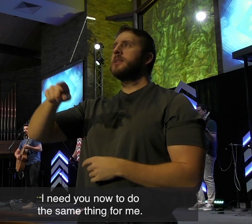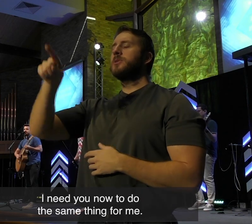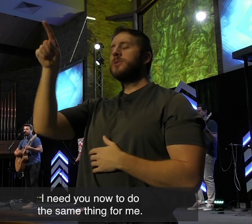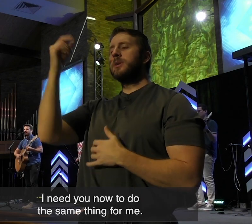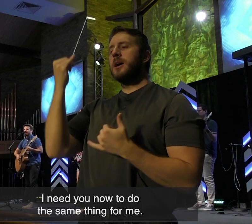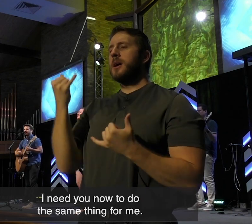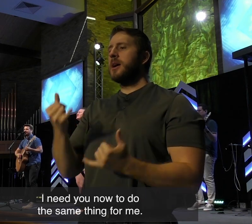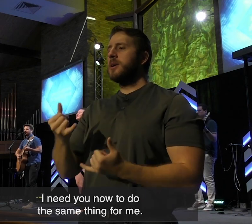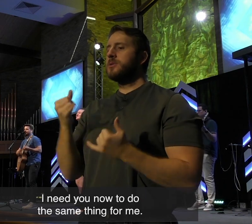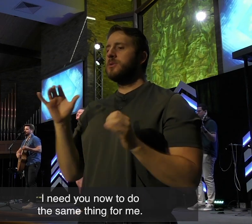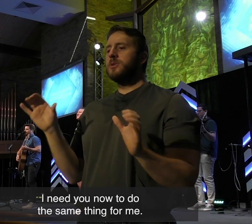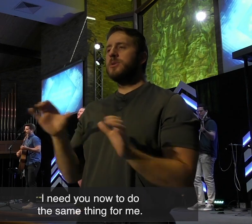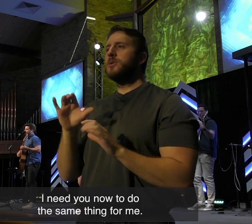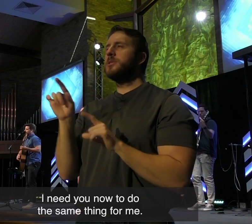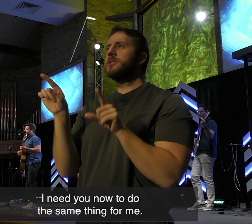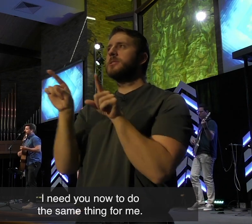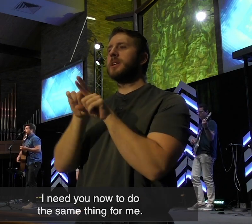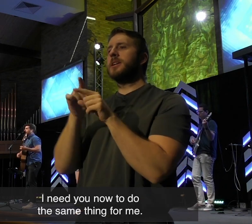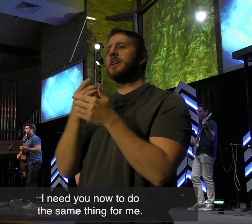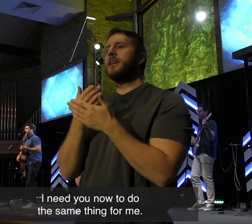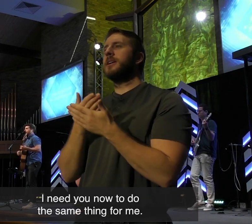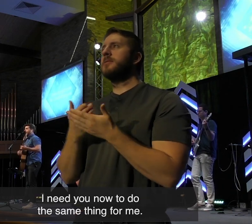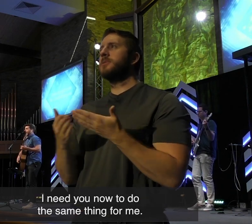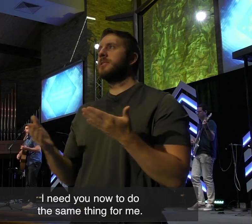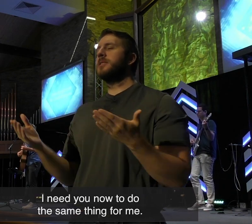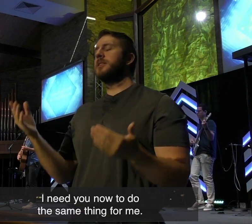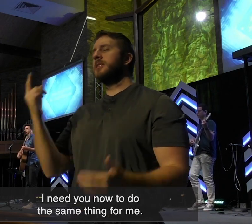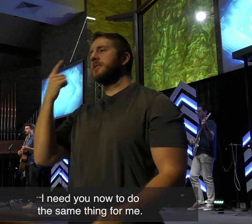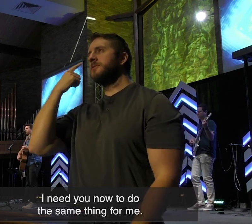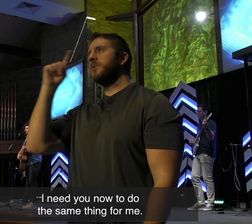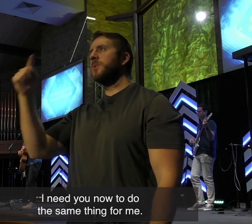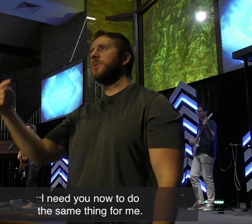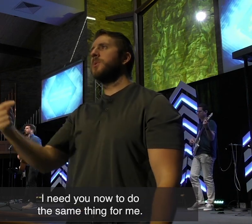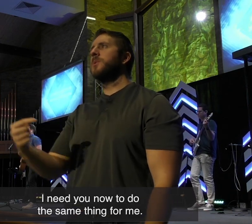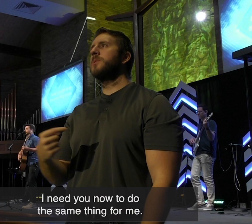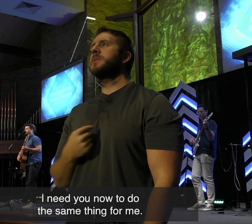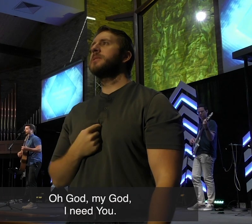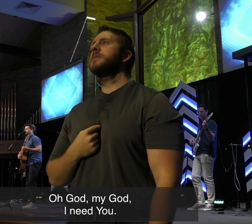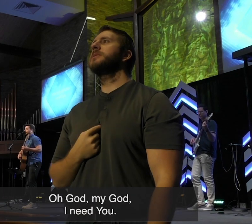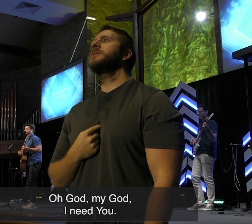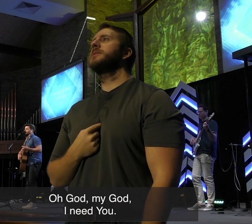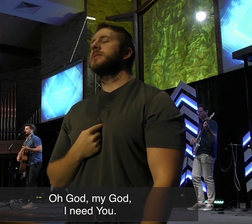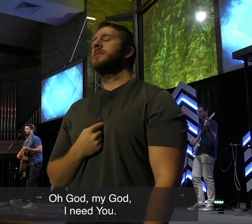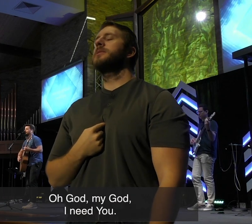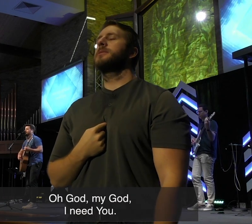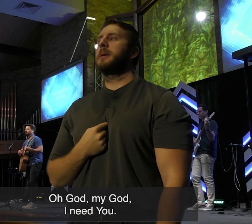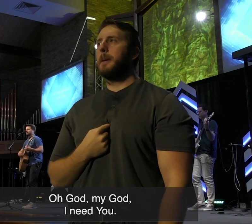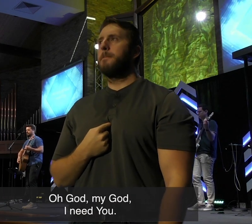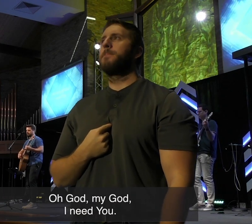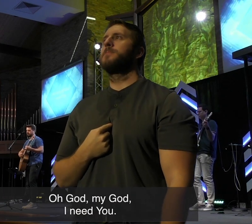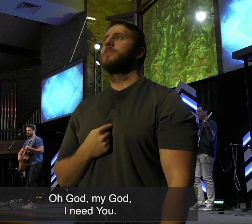I need you now to do the same thing for me.